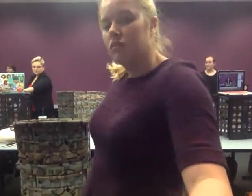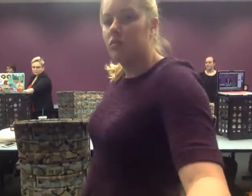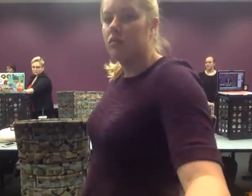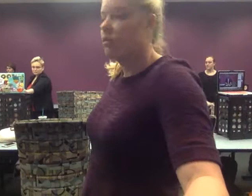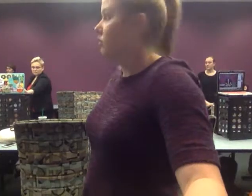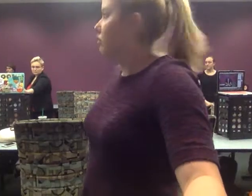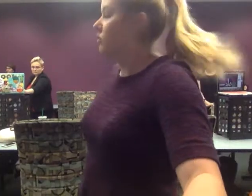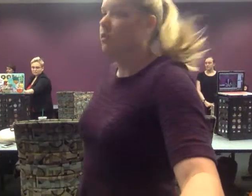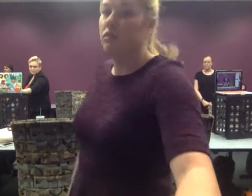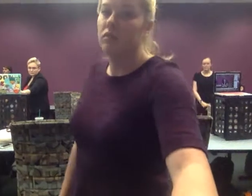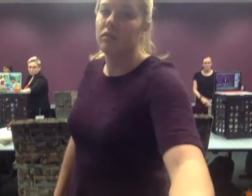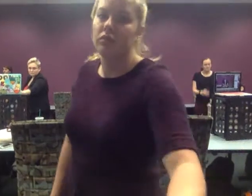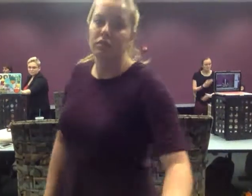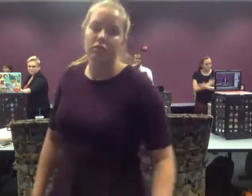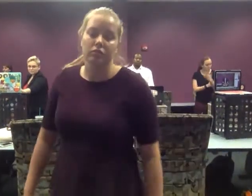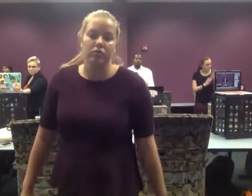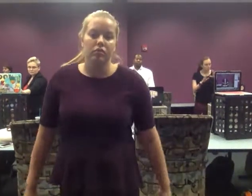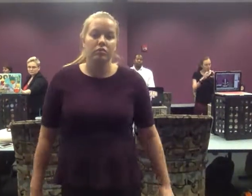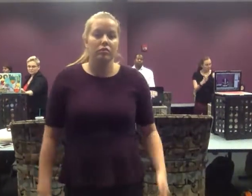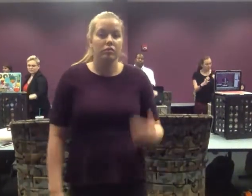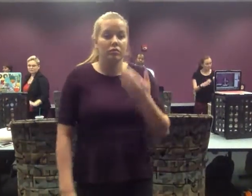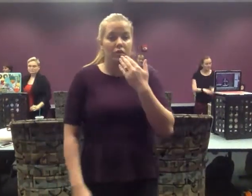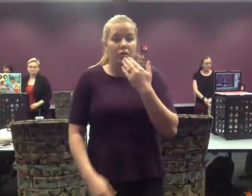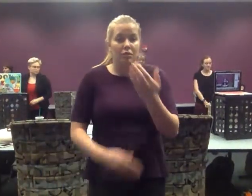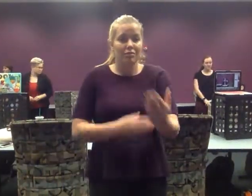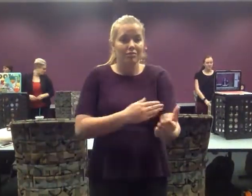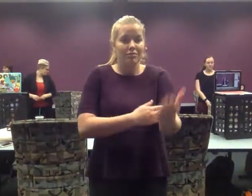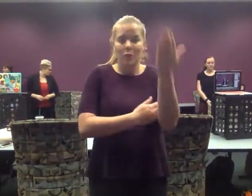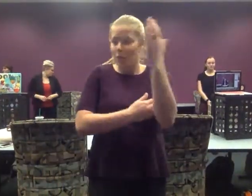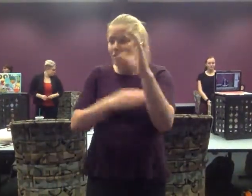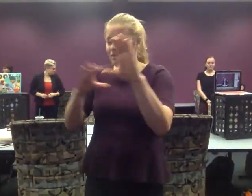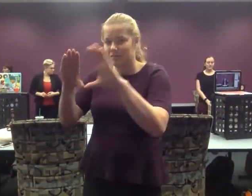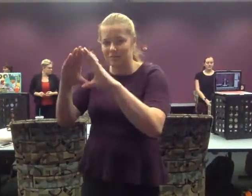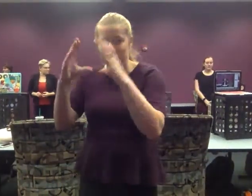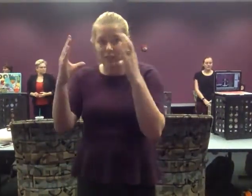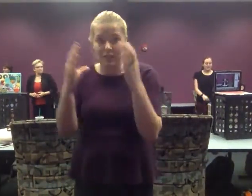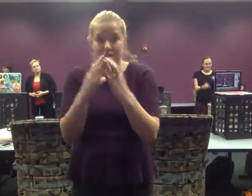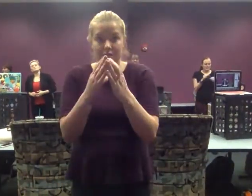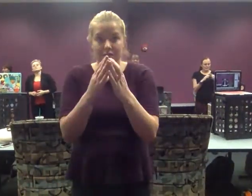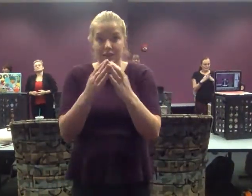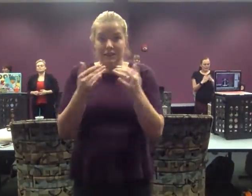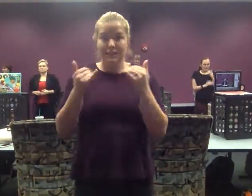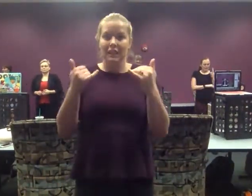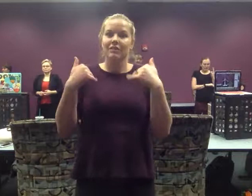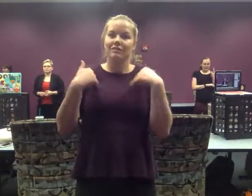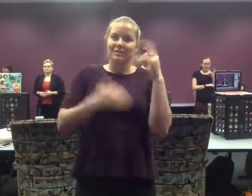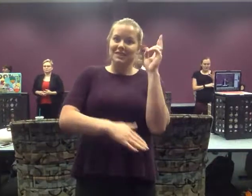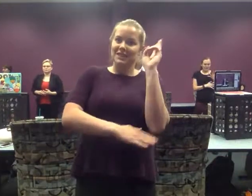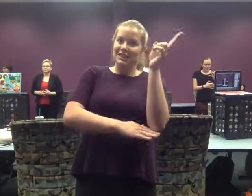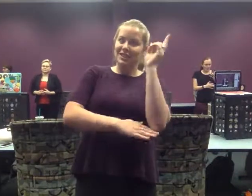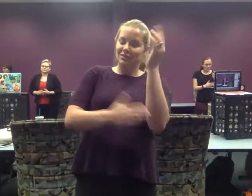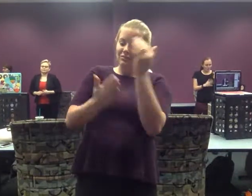Okay, here you go. Good morning, class. Before we get into the formal history assignment for the day, I'd like to bring to your attention an article I